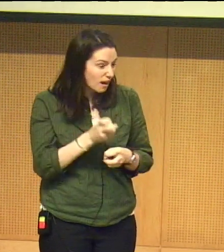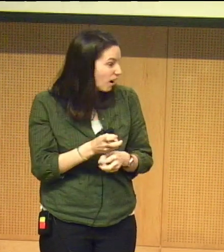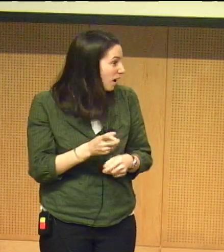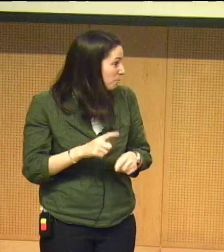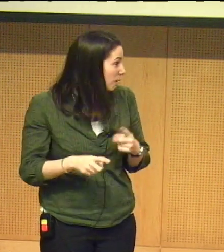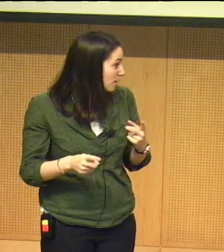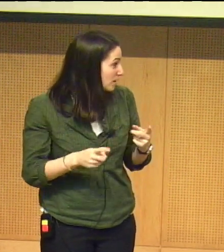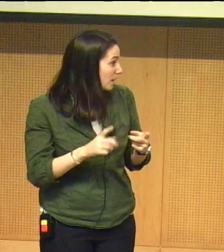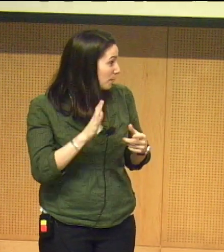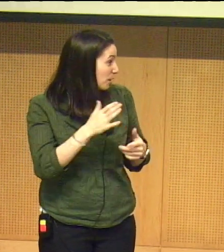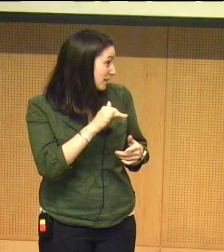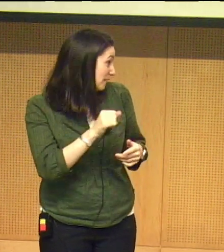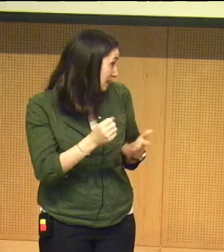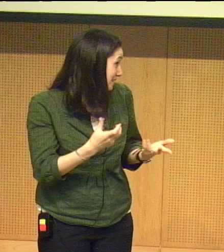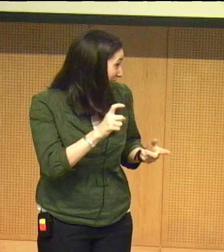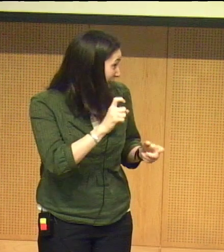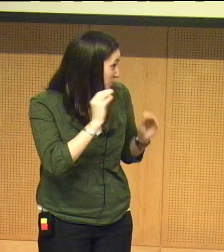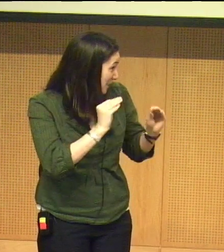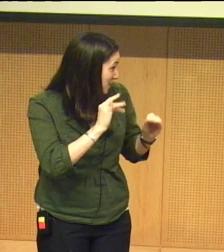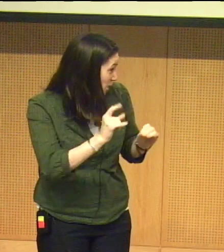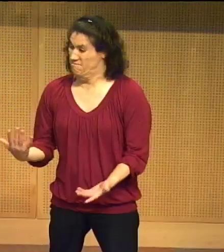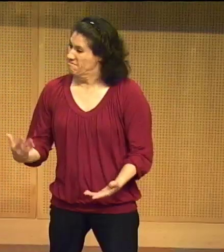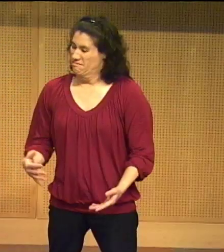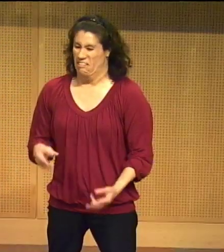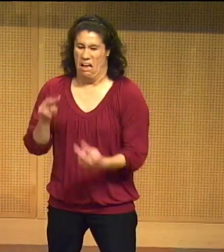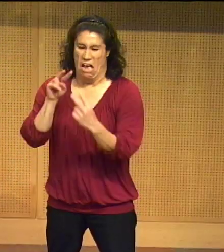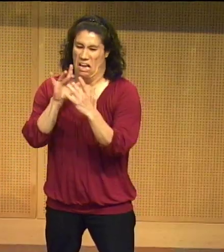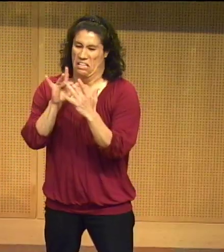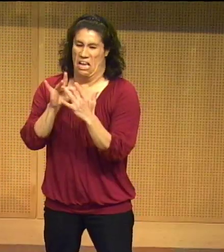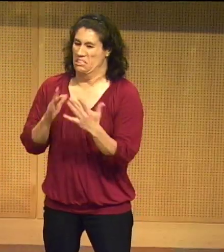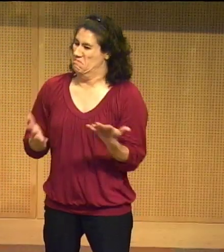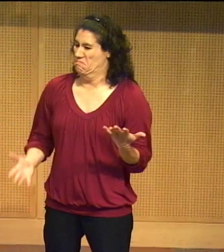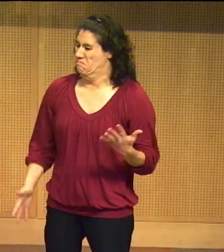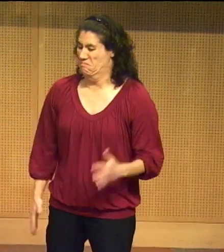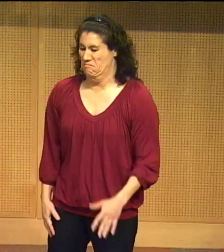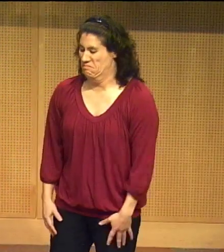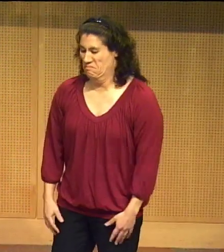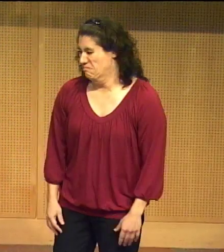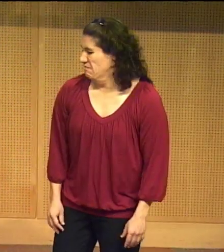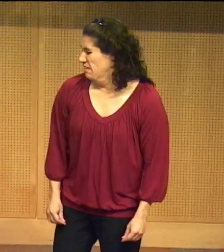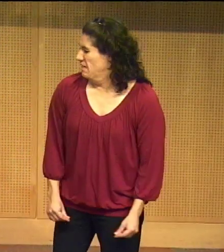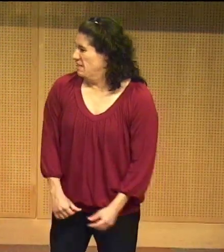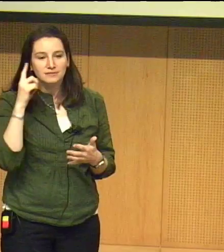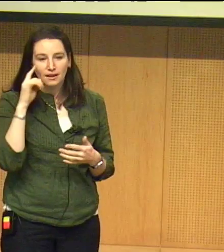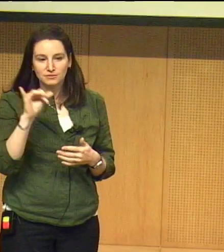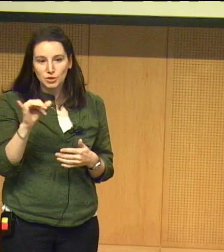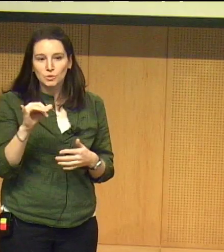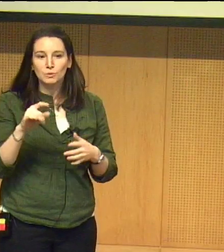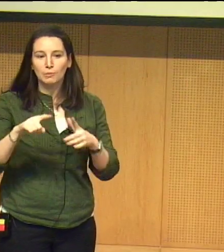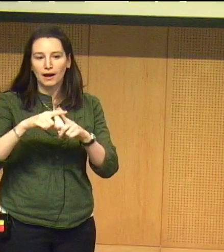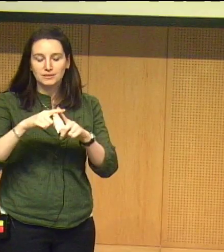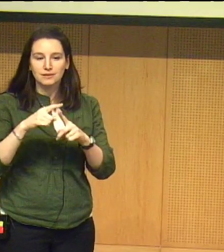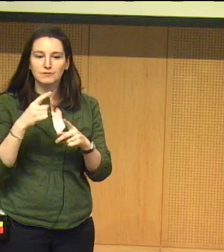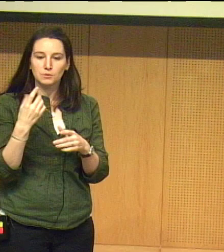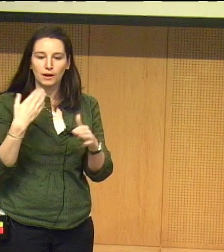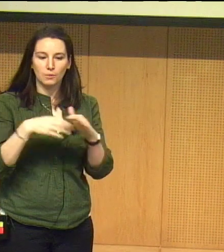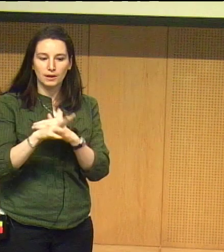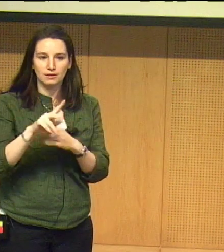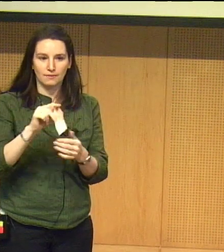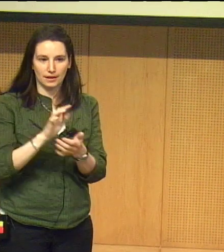hard, but apparently it is. They have to teach it. All right. And being deaf too, positive is when I went into vet